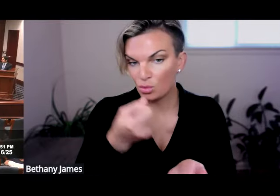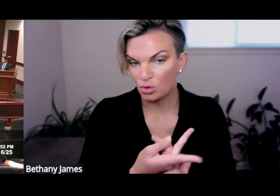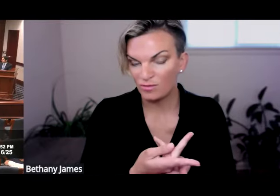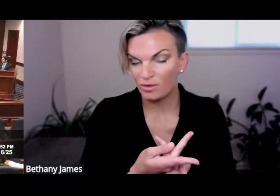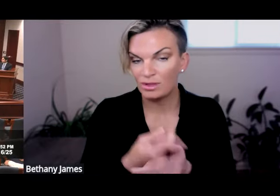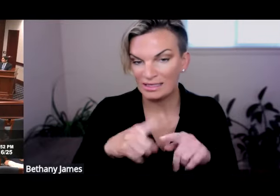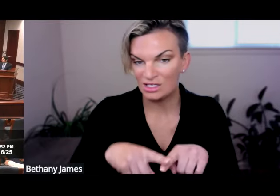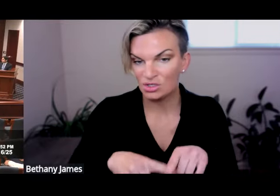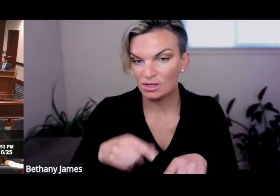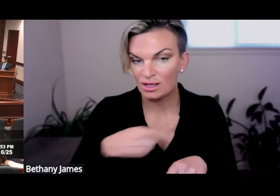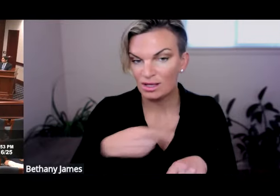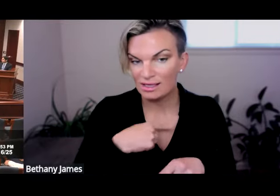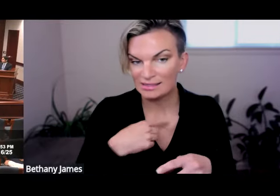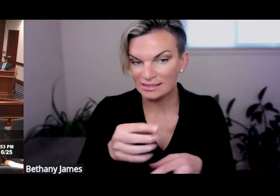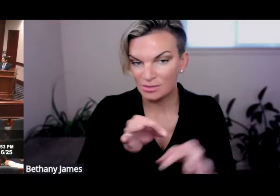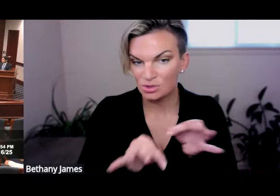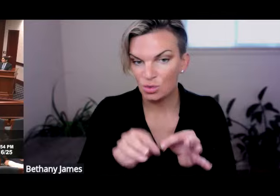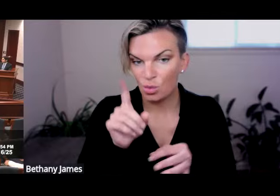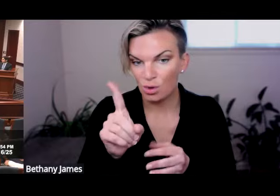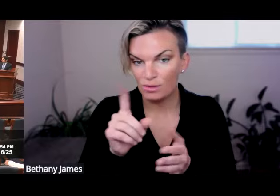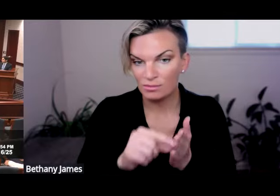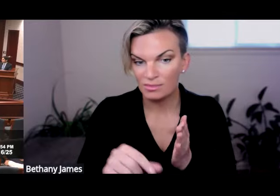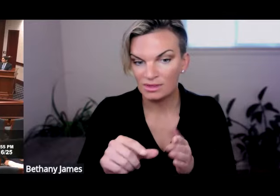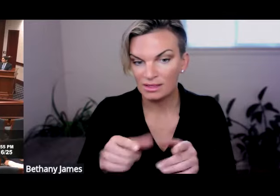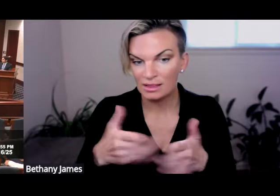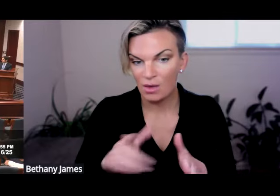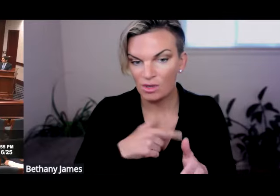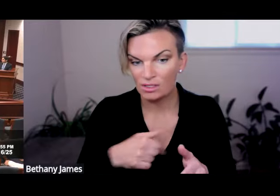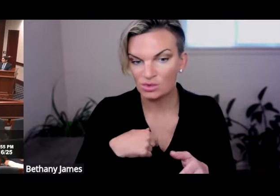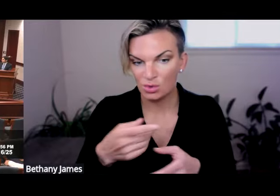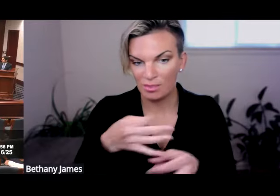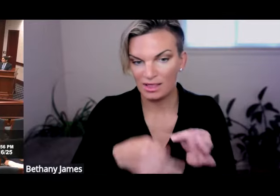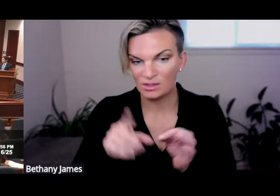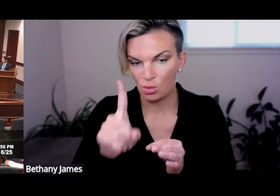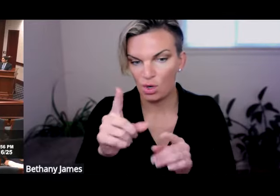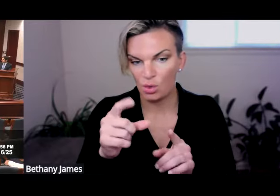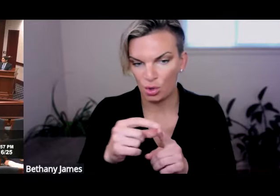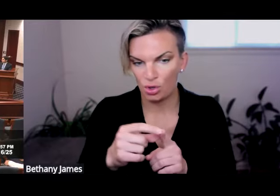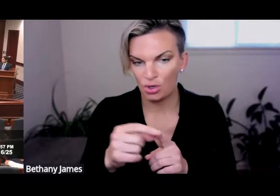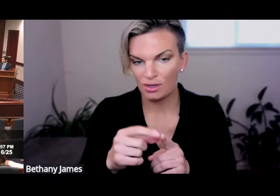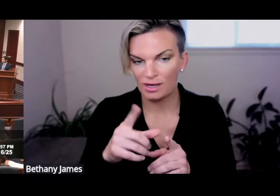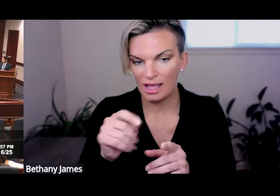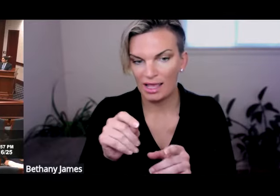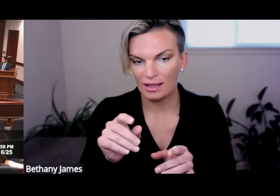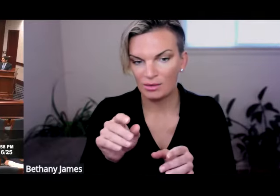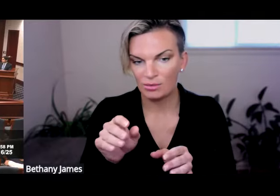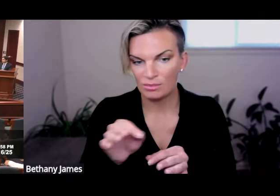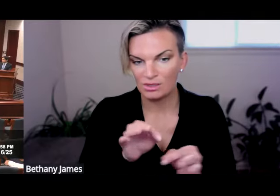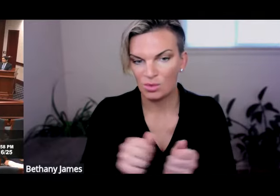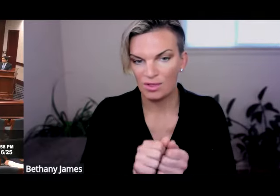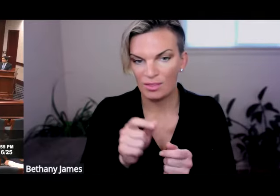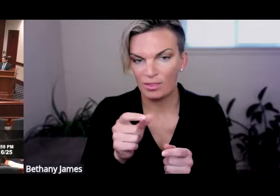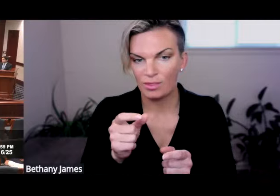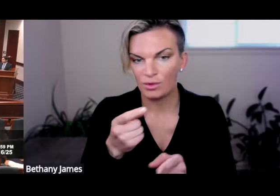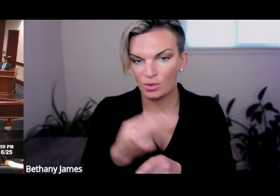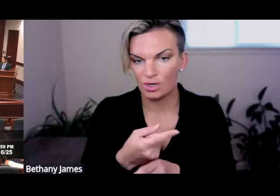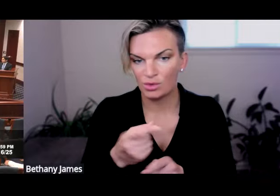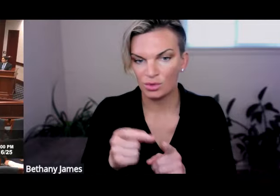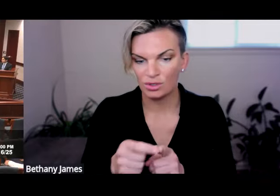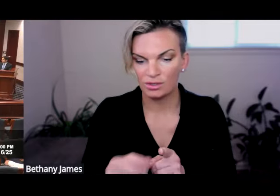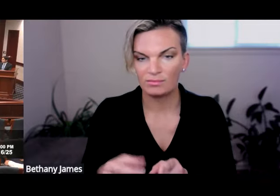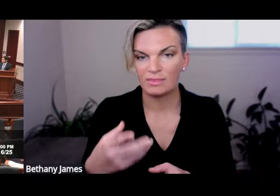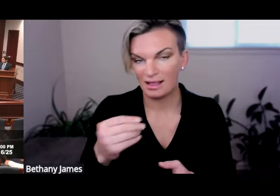ask that you make this, by the same logic, allow us to replace that one word and replace it with the correctly typed word. There's another